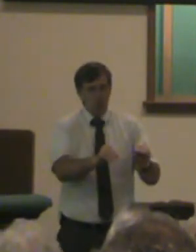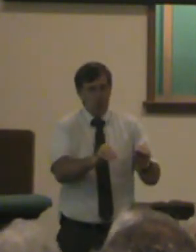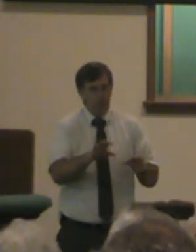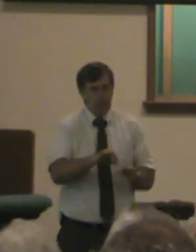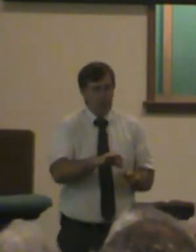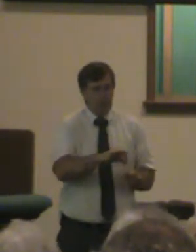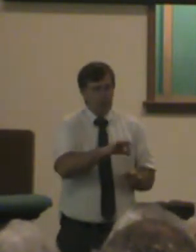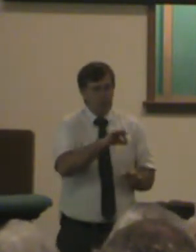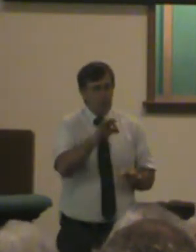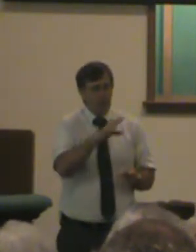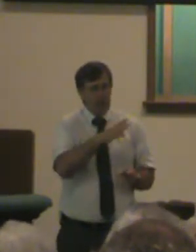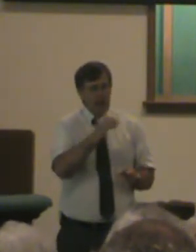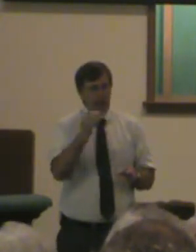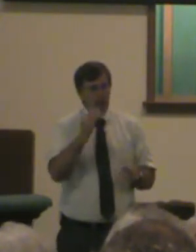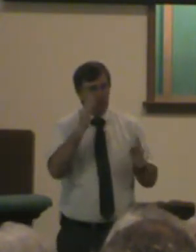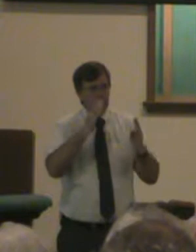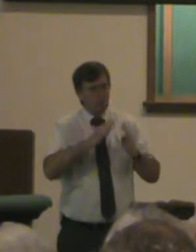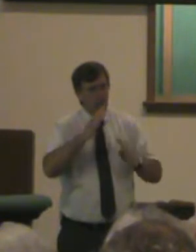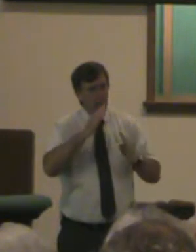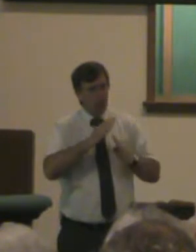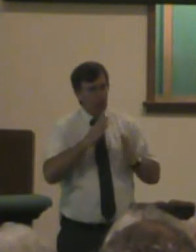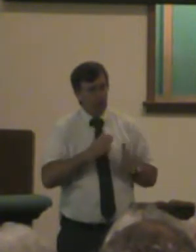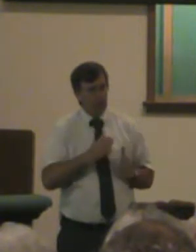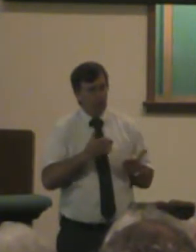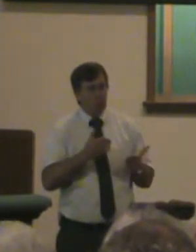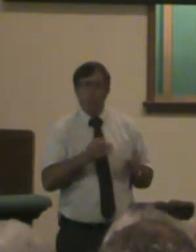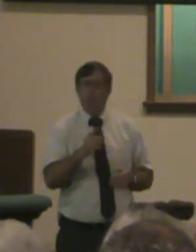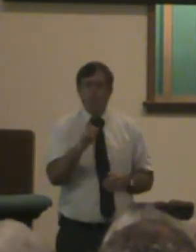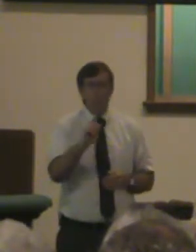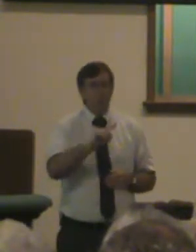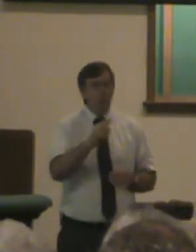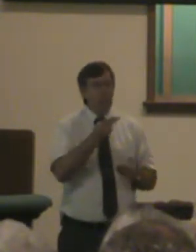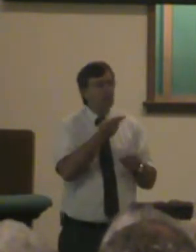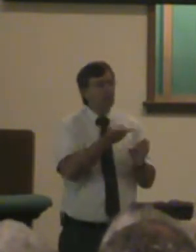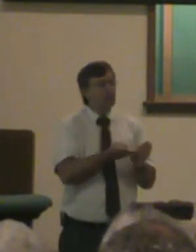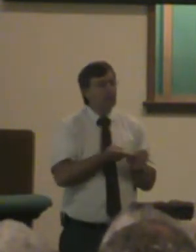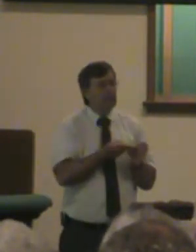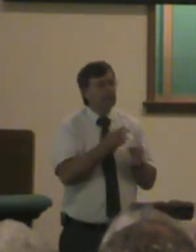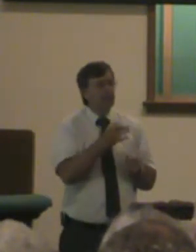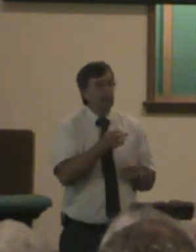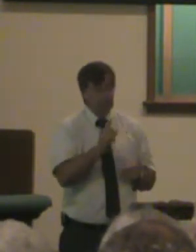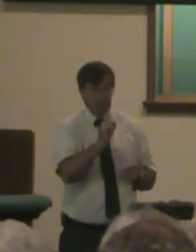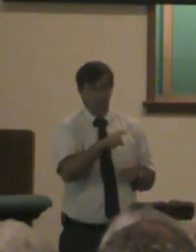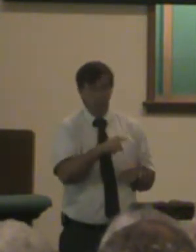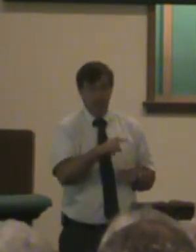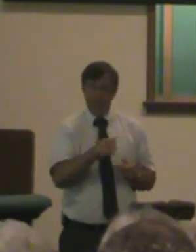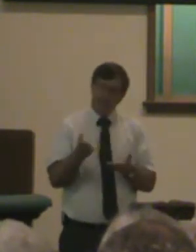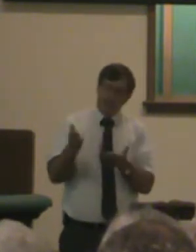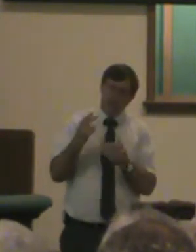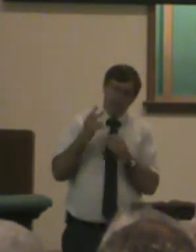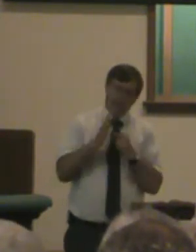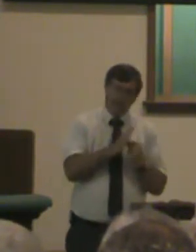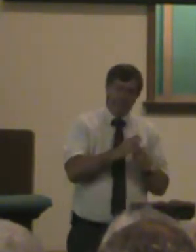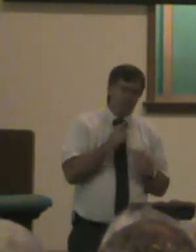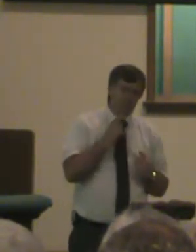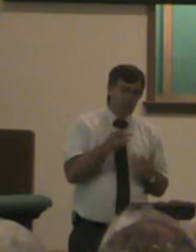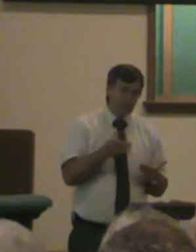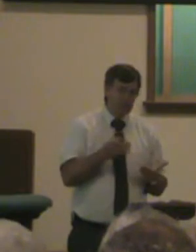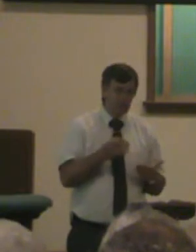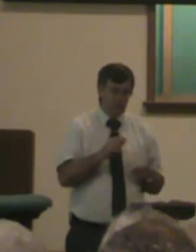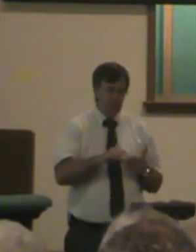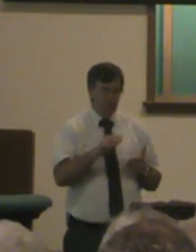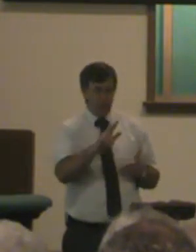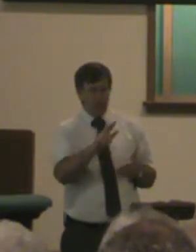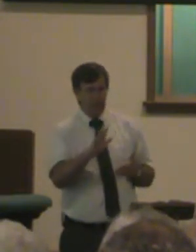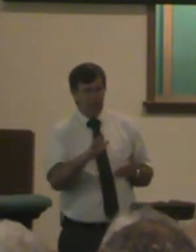and troubled. Where have you laid him? He asked. Come and see, Lord, they replied. And verse